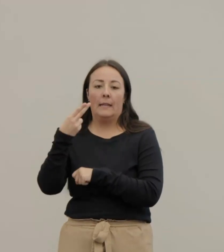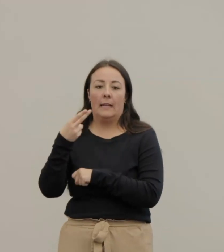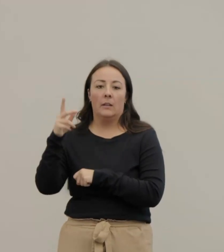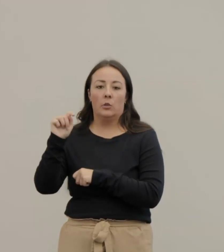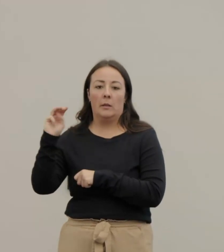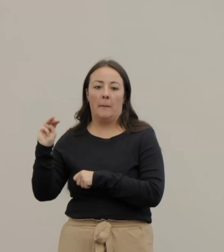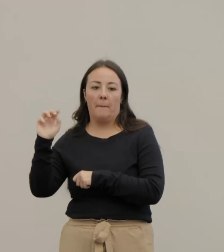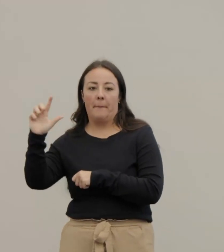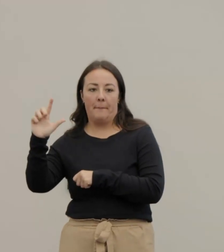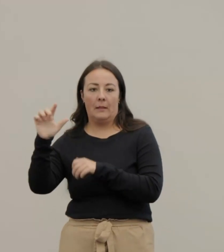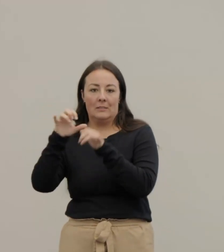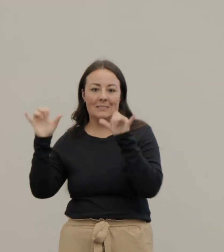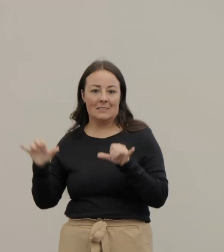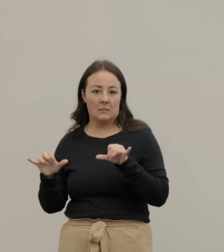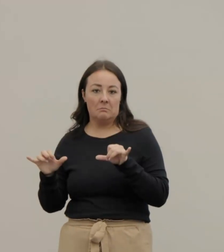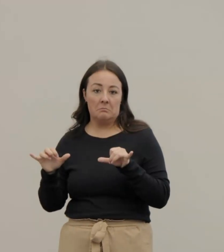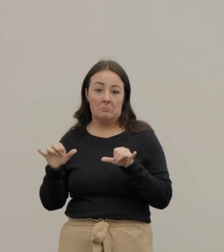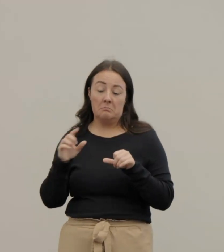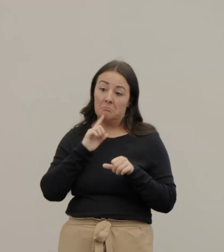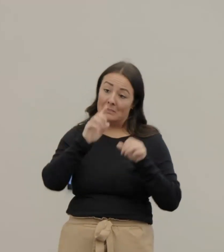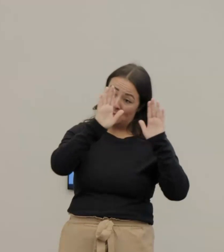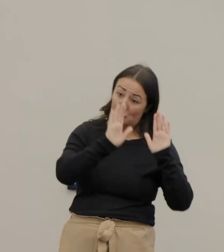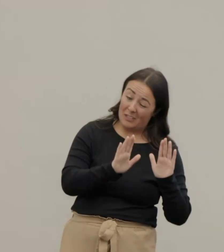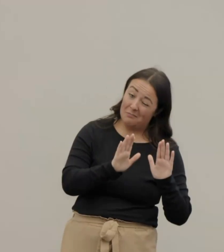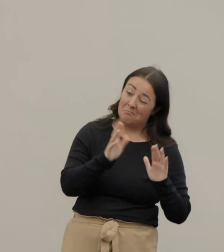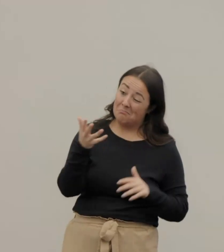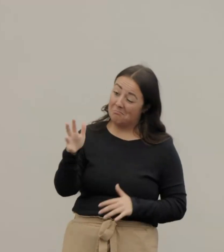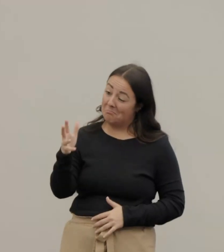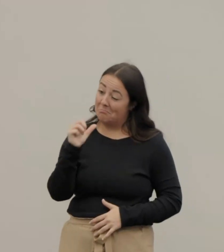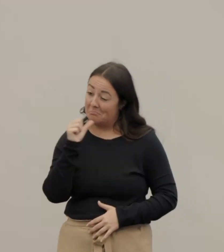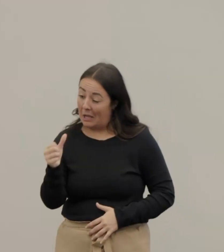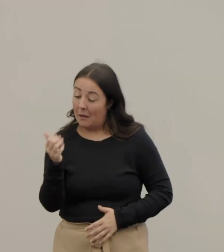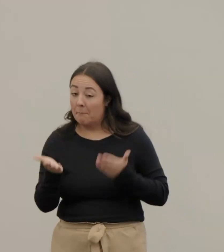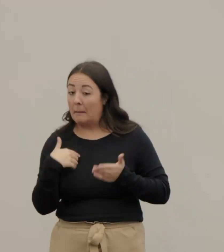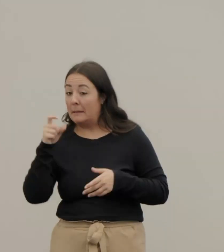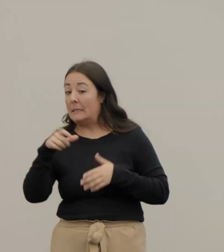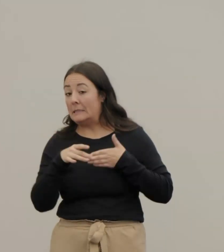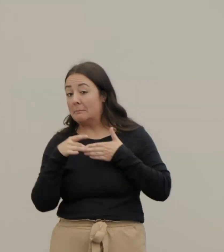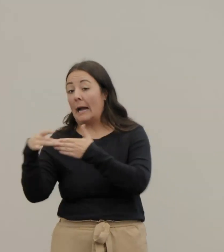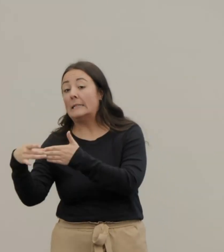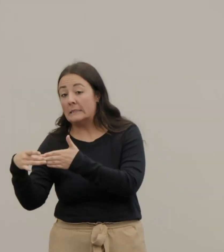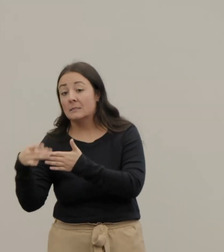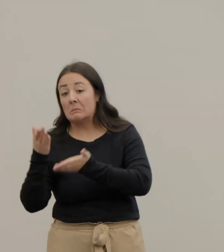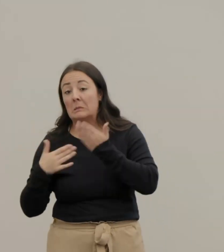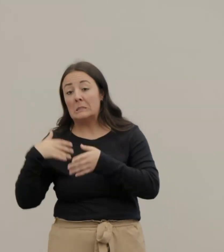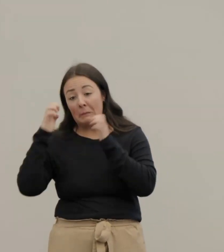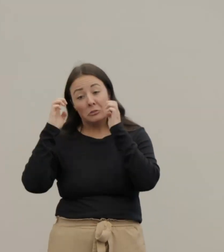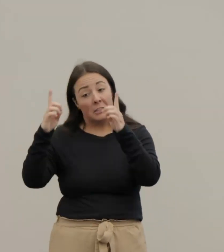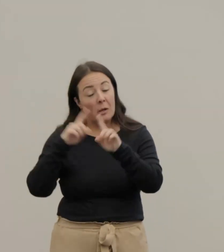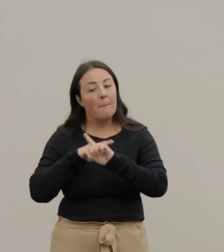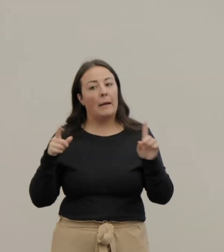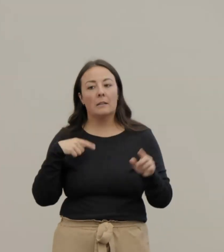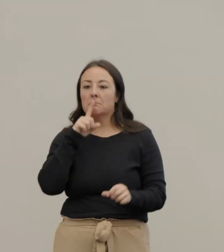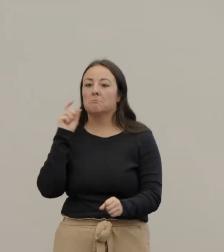content management systems. Is it great? Probably not. Might need some guidance, might need some education. But I can guarantee you it is going